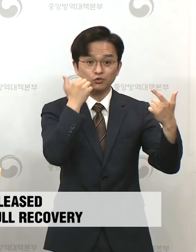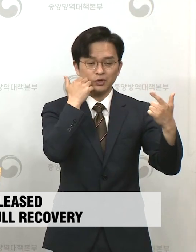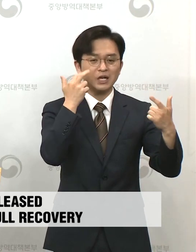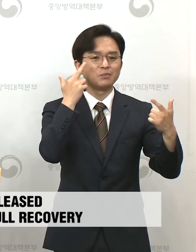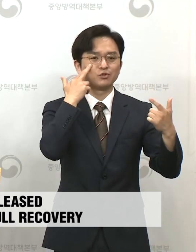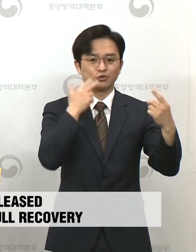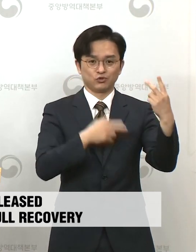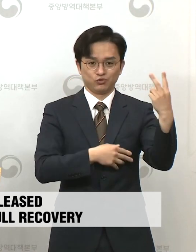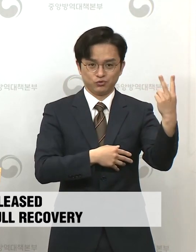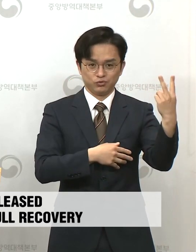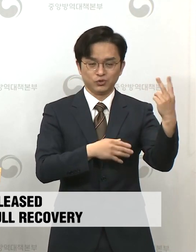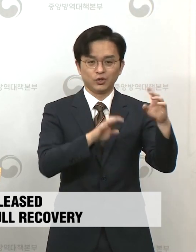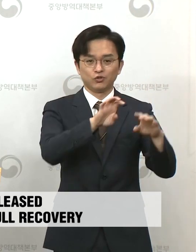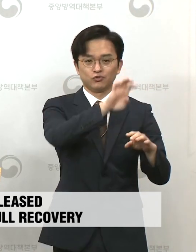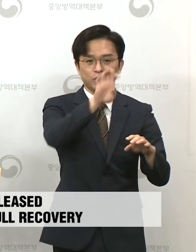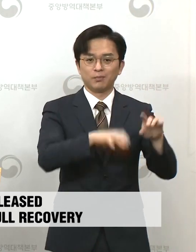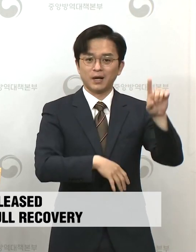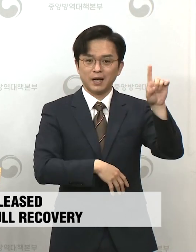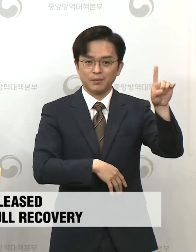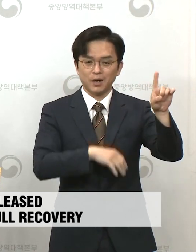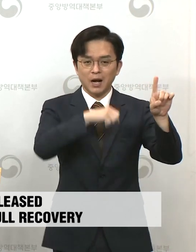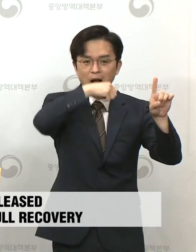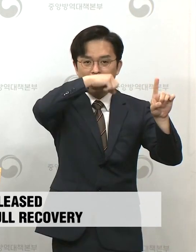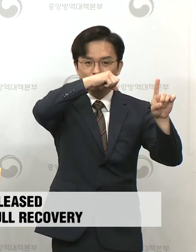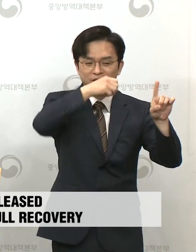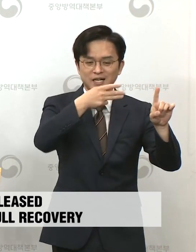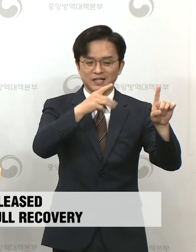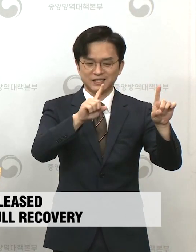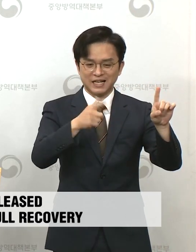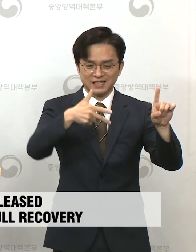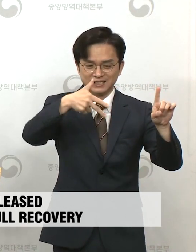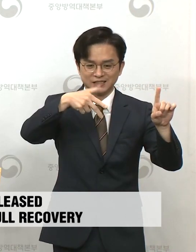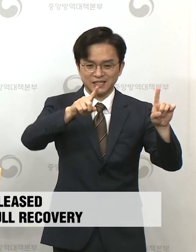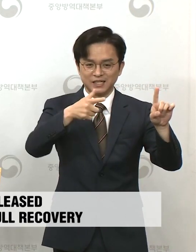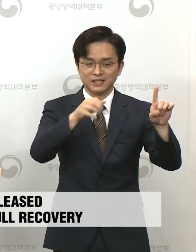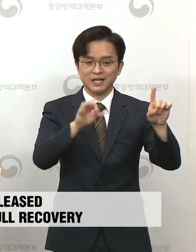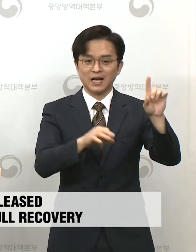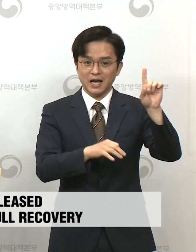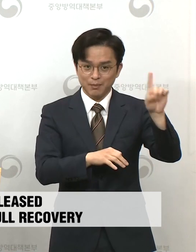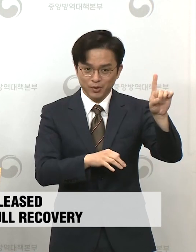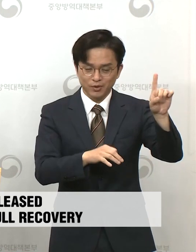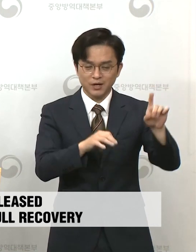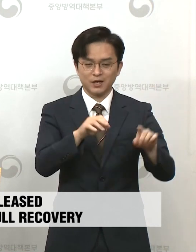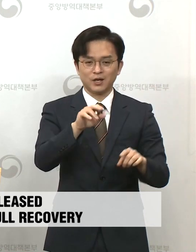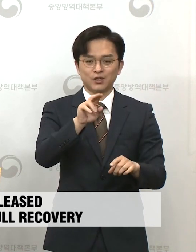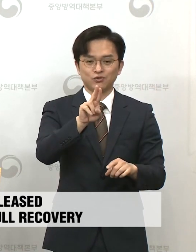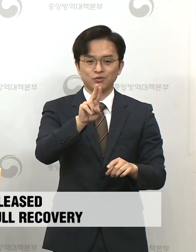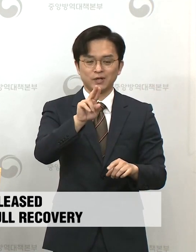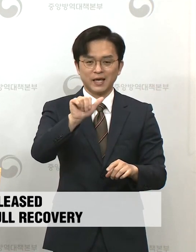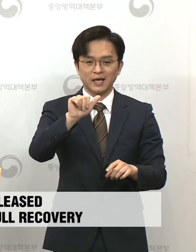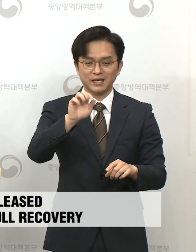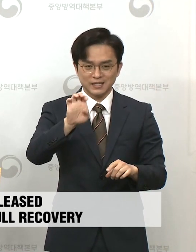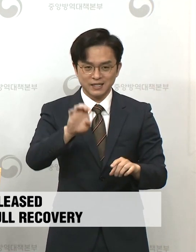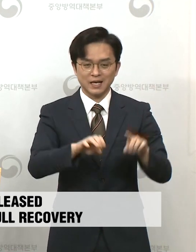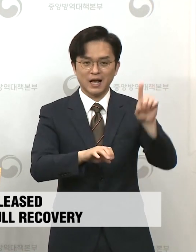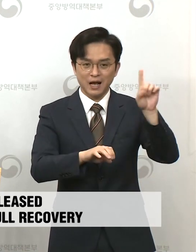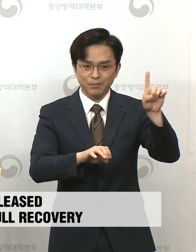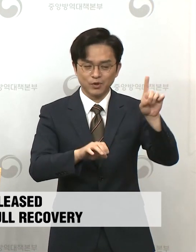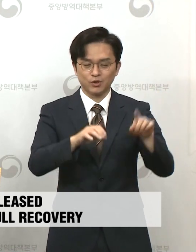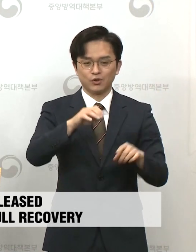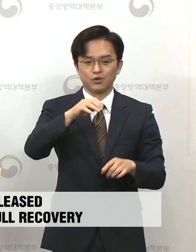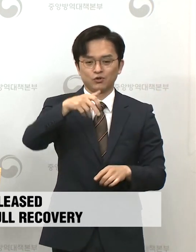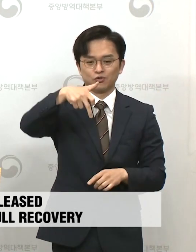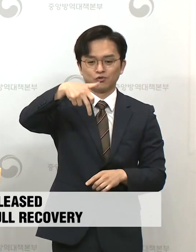29 were the community transmission. And there are two were from Americas and one from Africa, and one